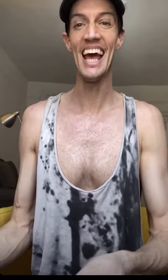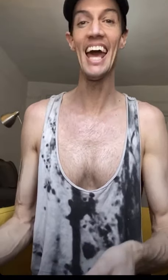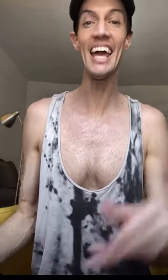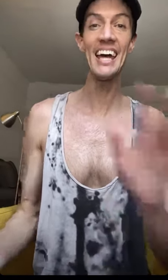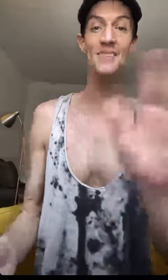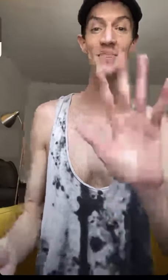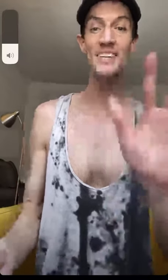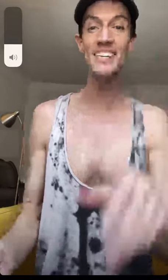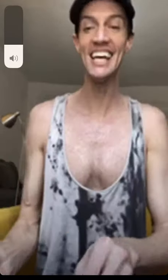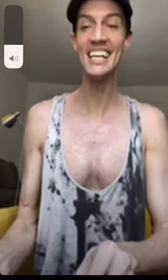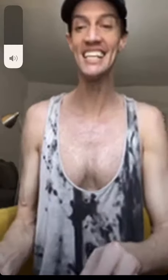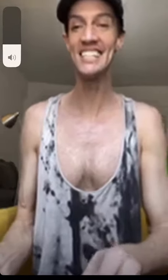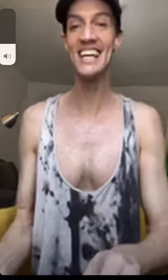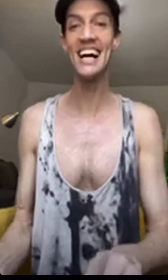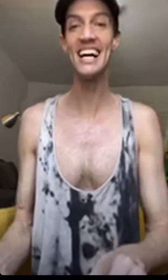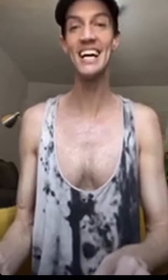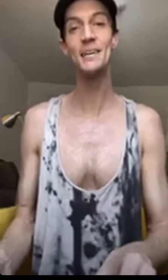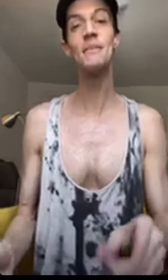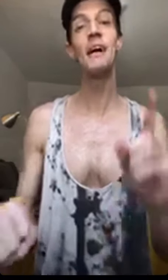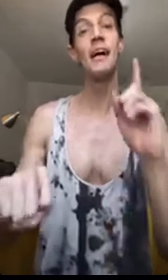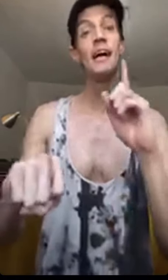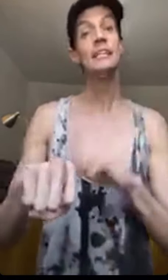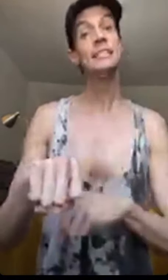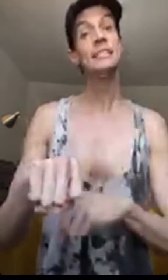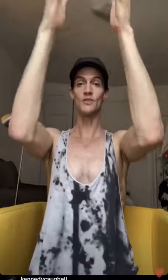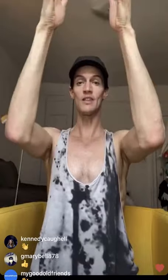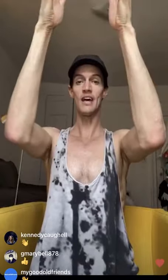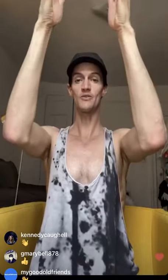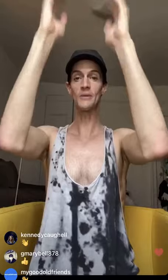Hey everyone, it is time that three-pointer.